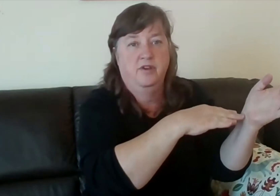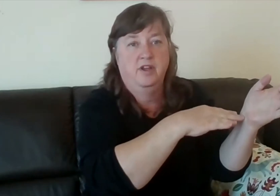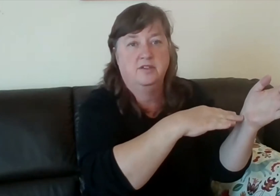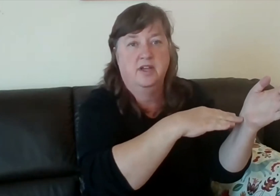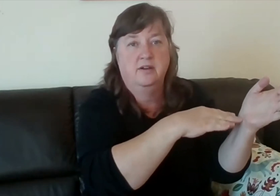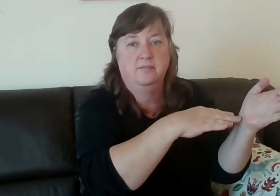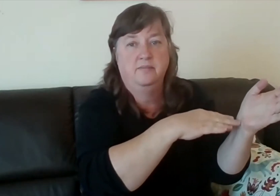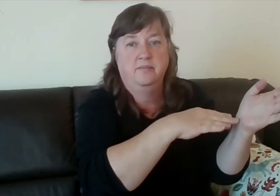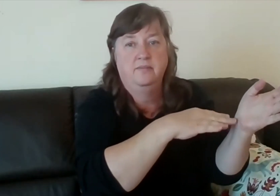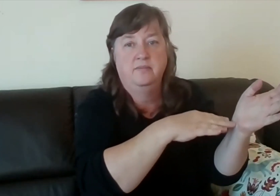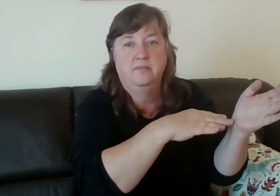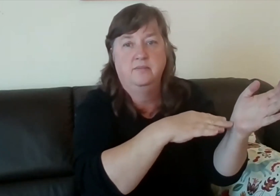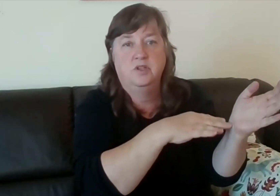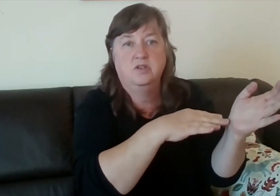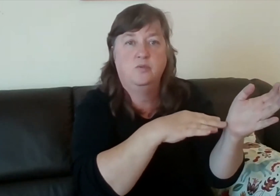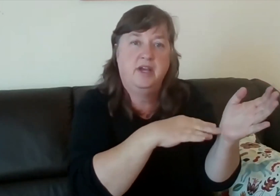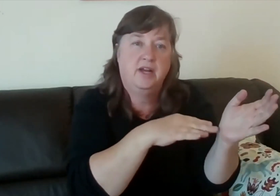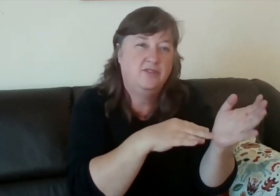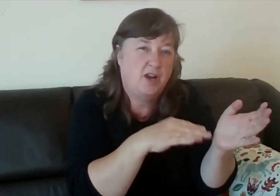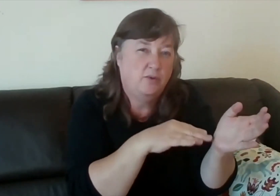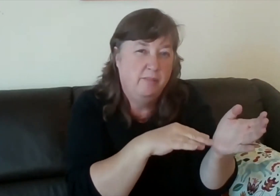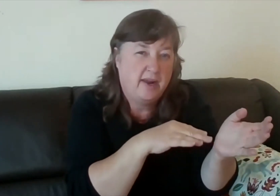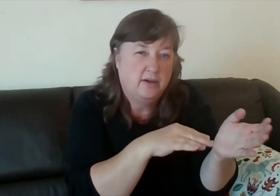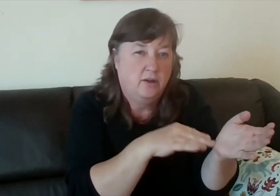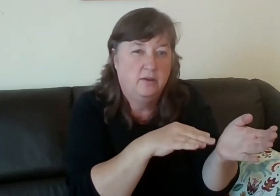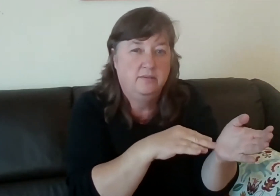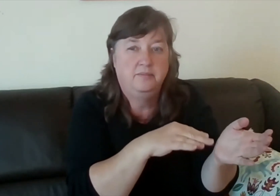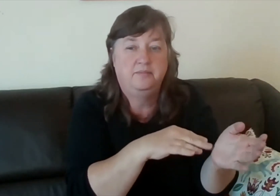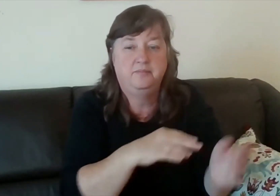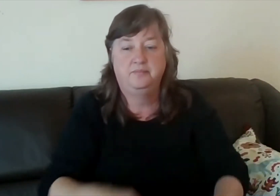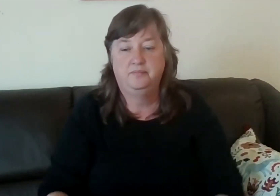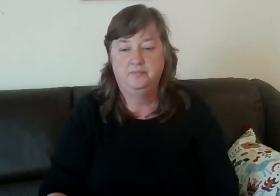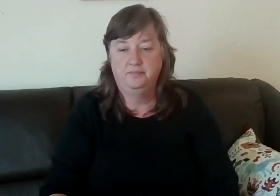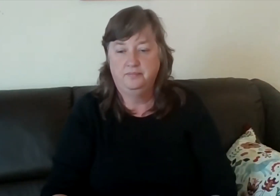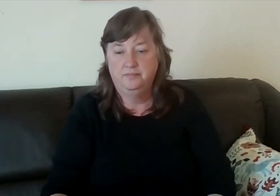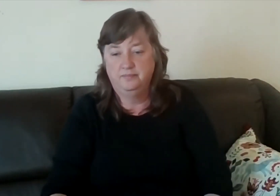fingers there. So this would be kind of general medical.